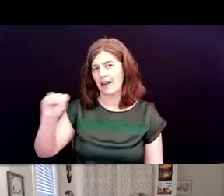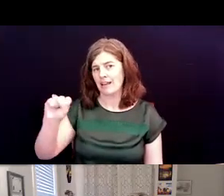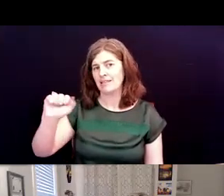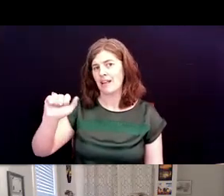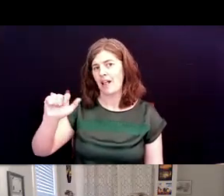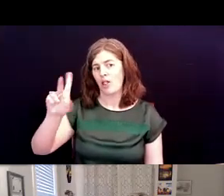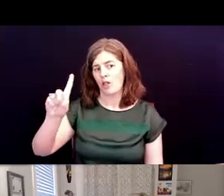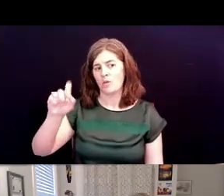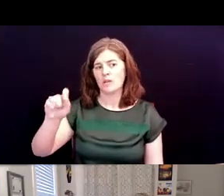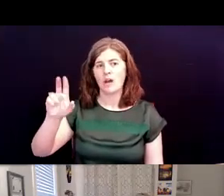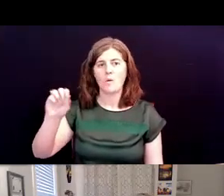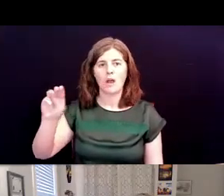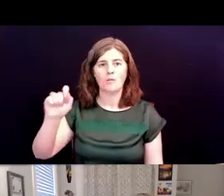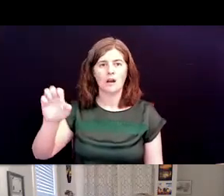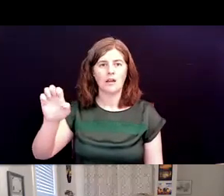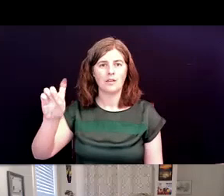hsc-cddts@salu.unm.edu.